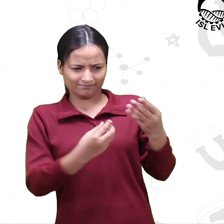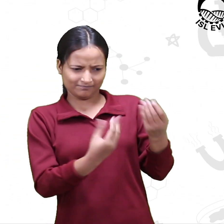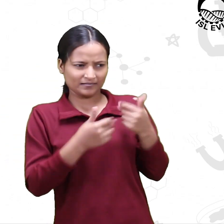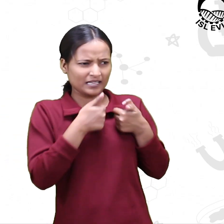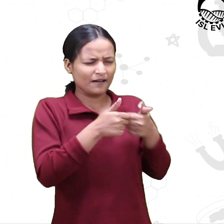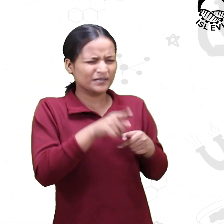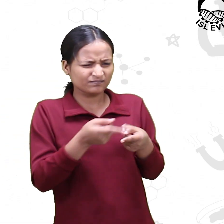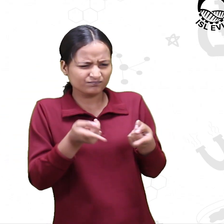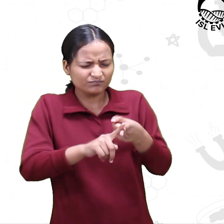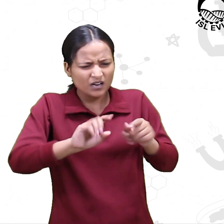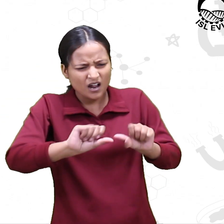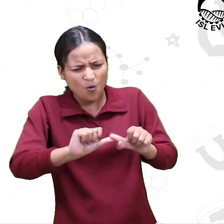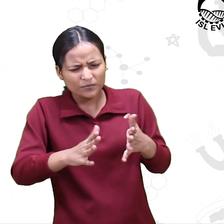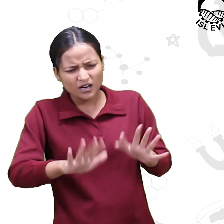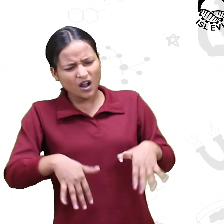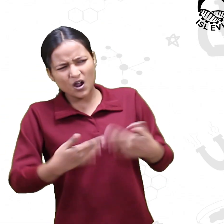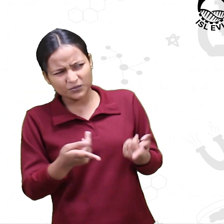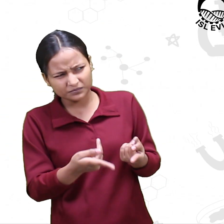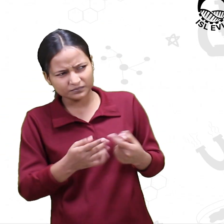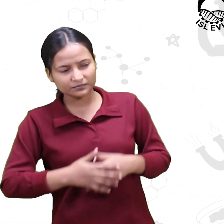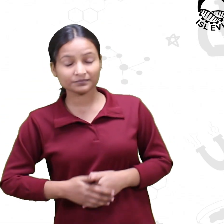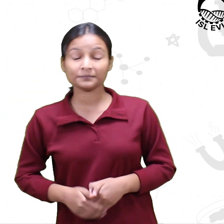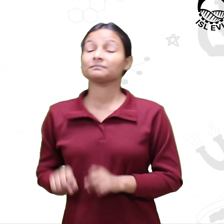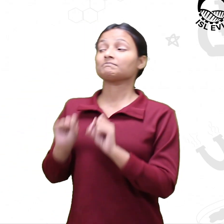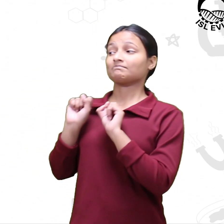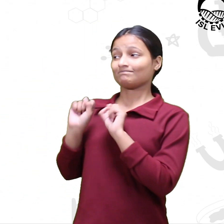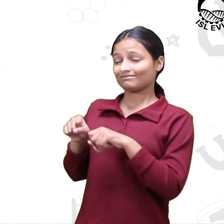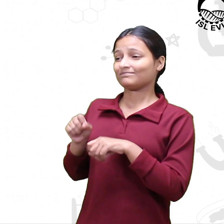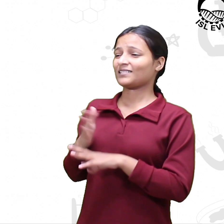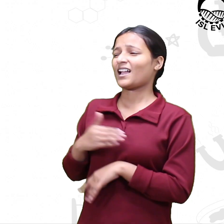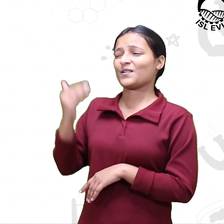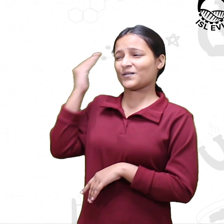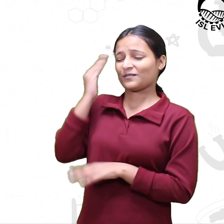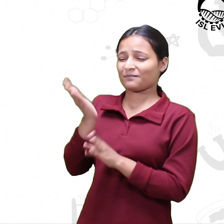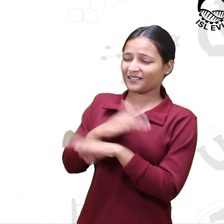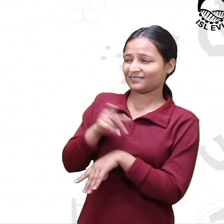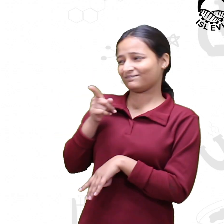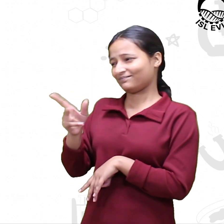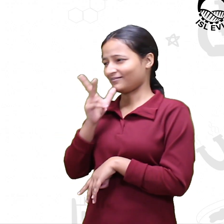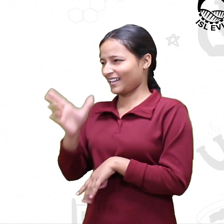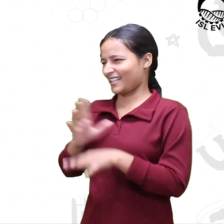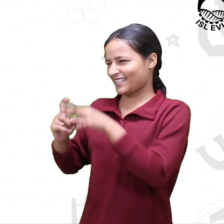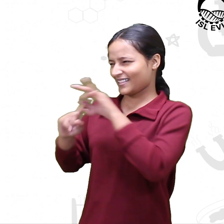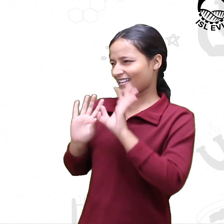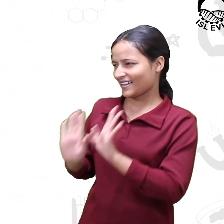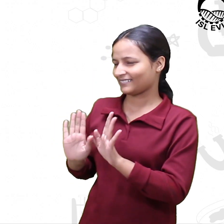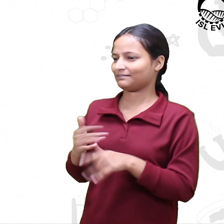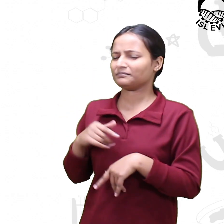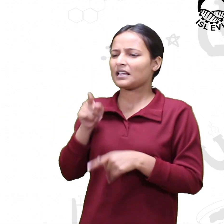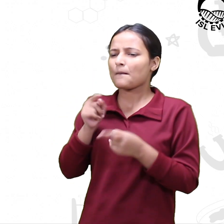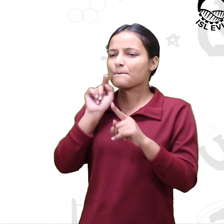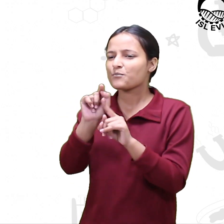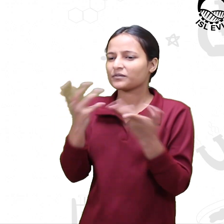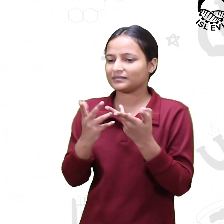behave differently? I was hoping that you would ask this question. This could happen due to mutations in the melanocytes,